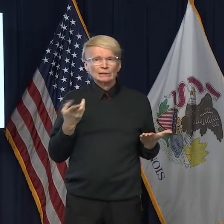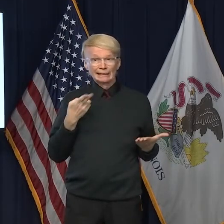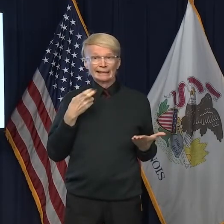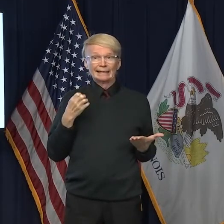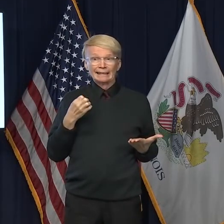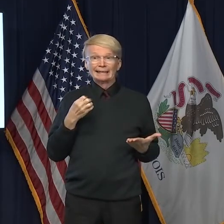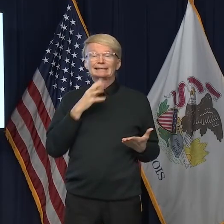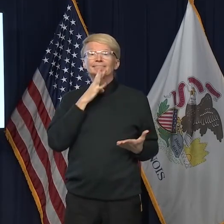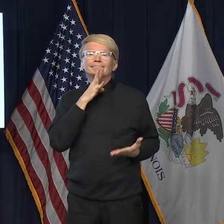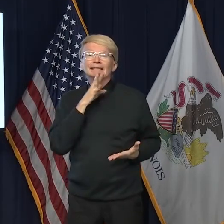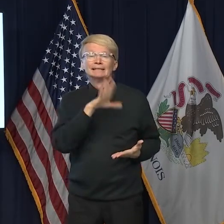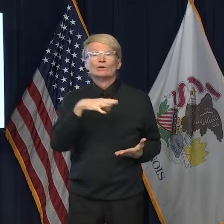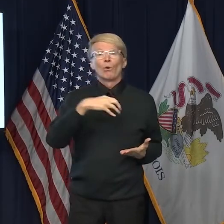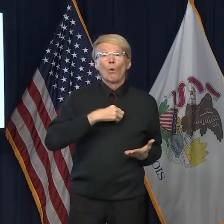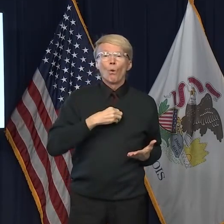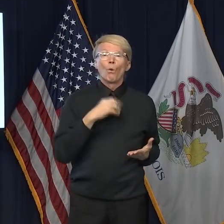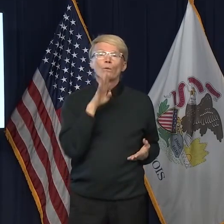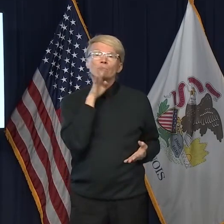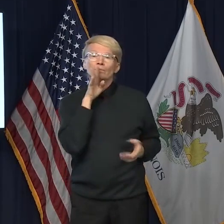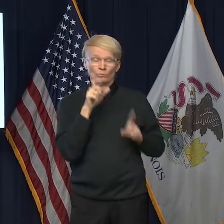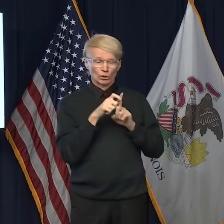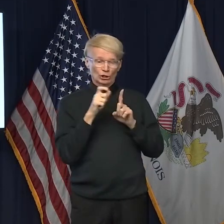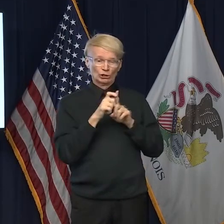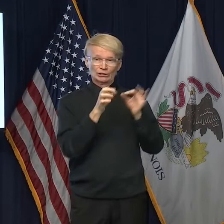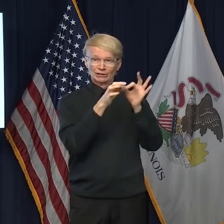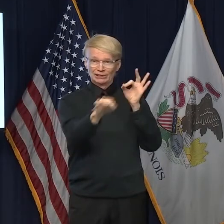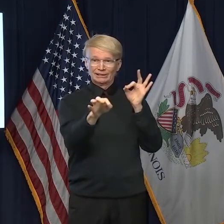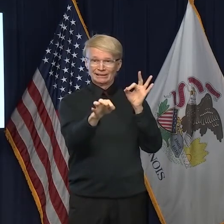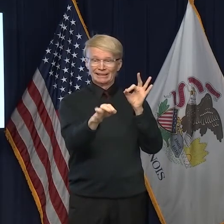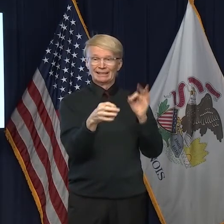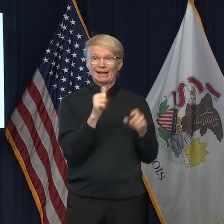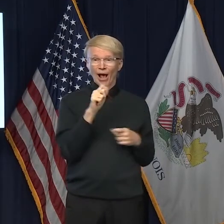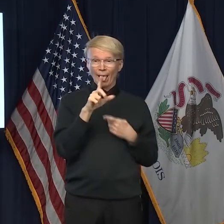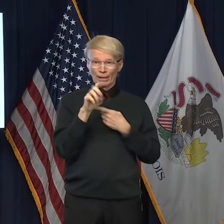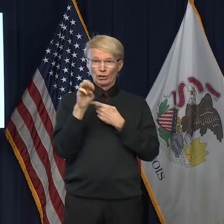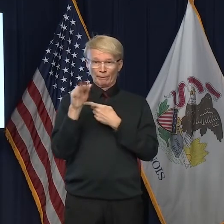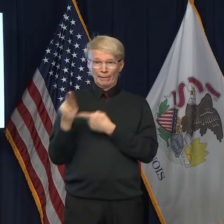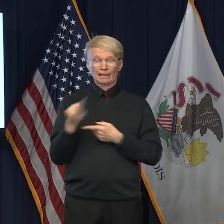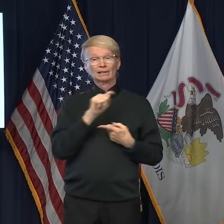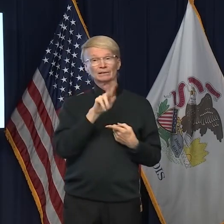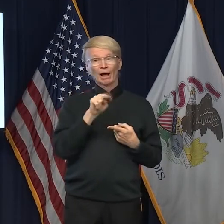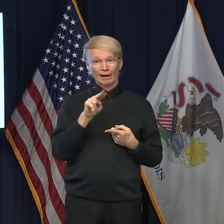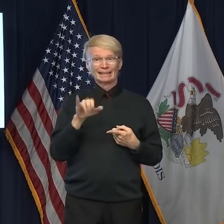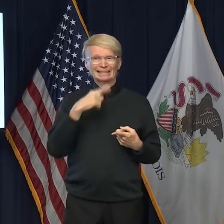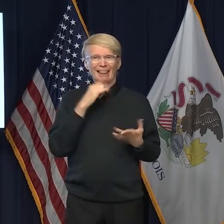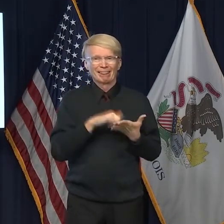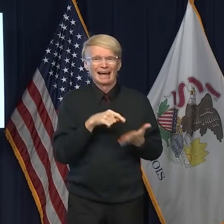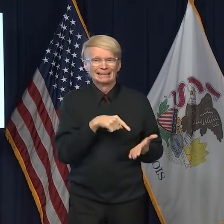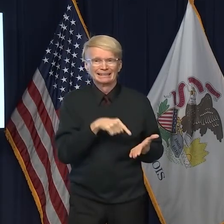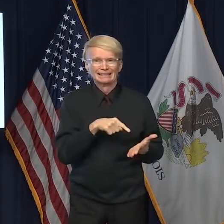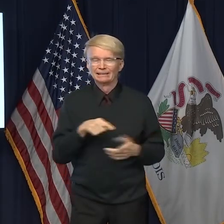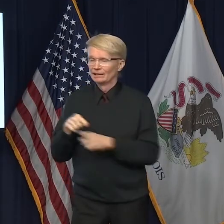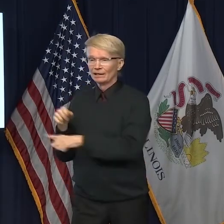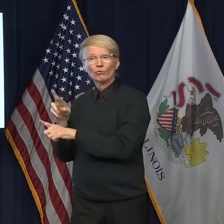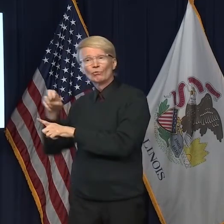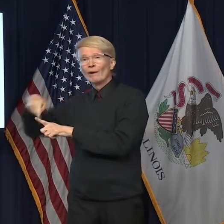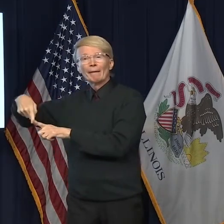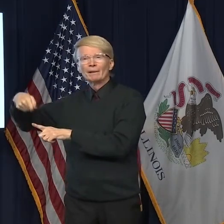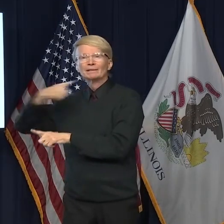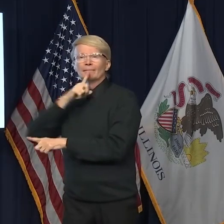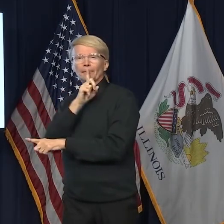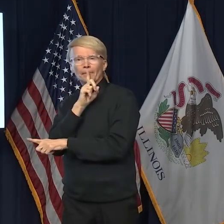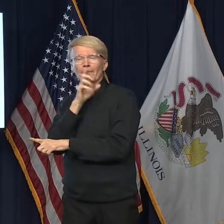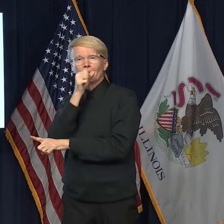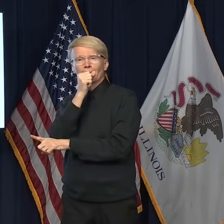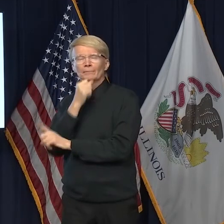the words came out of his own mouth. The alderman said it himself. You don't hear Rep. Halberg saying that. Joel Ebert at the Daily